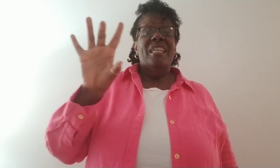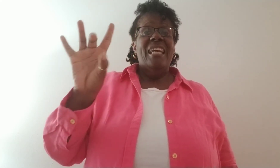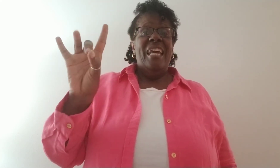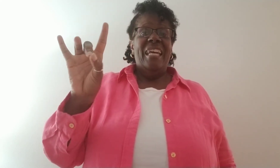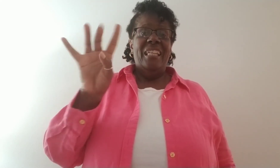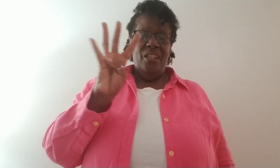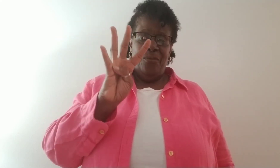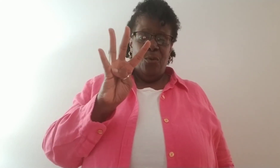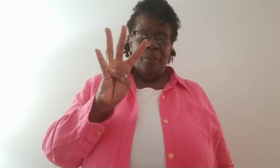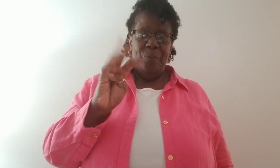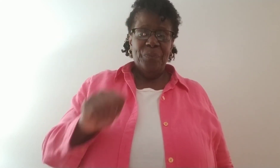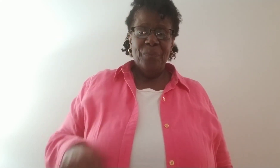896,984.